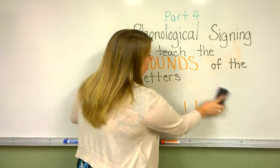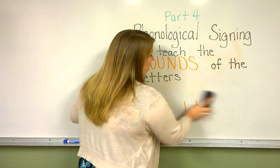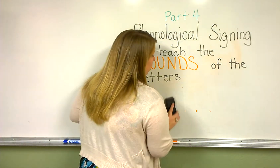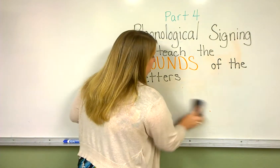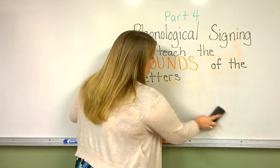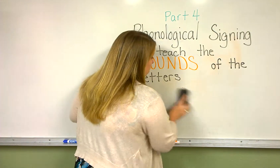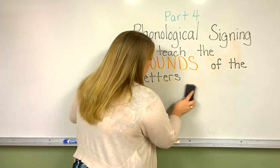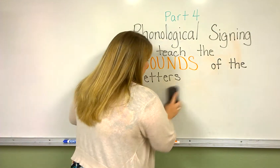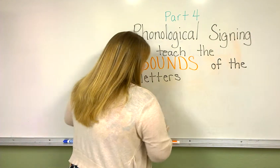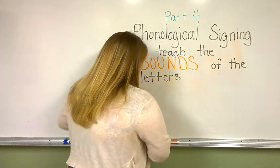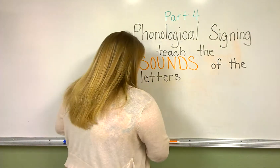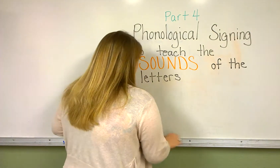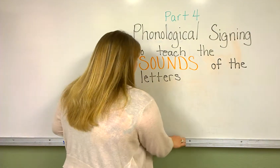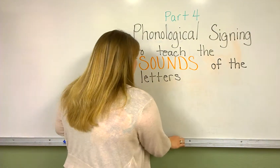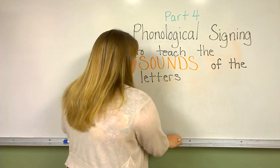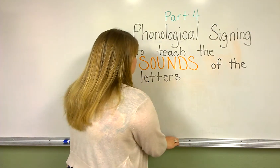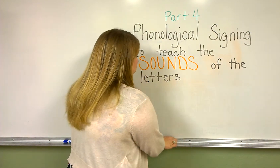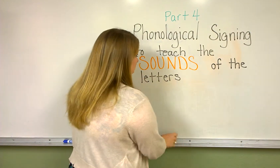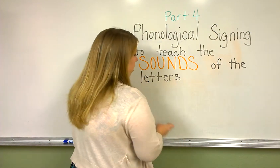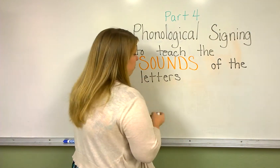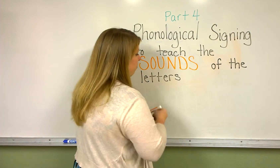part would be,